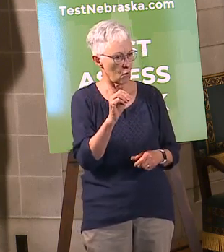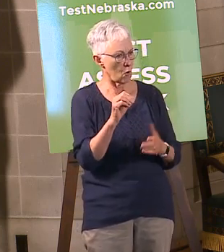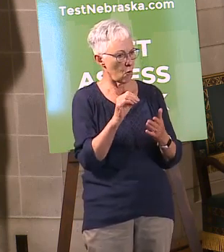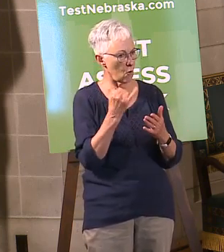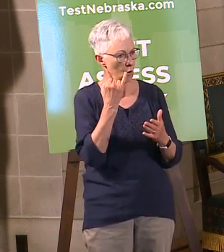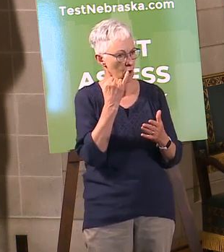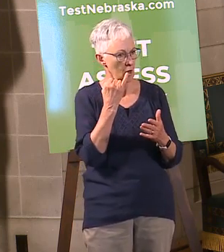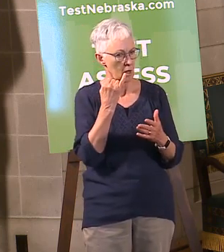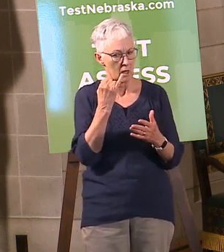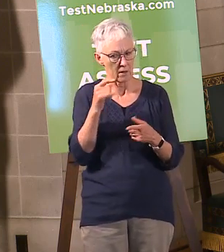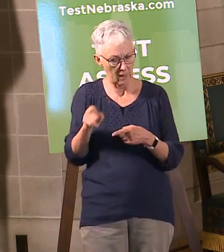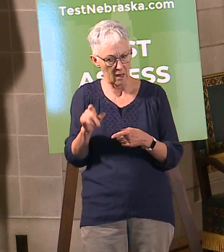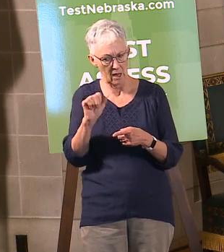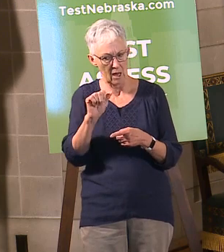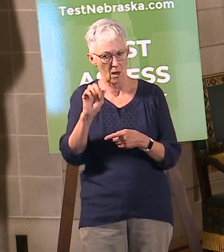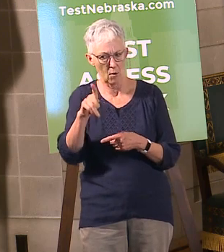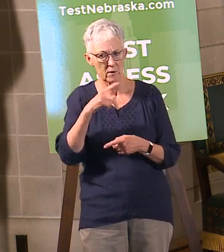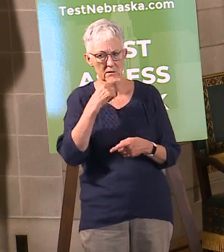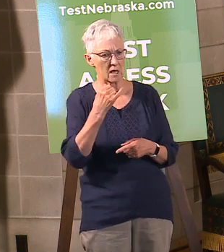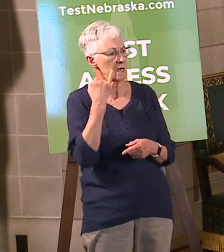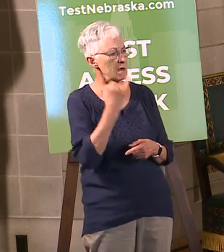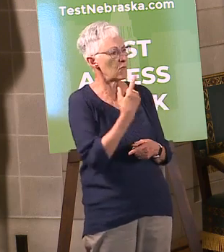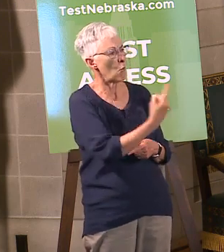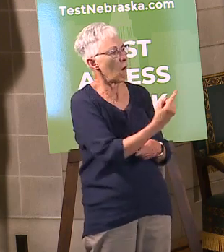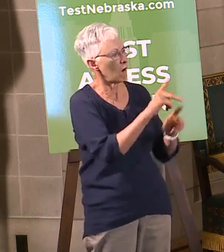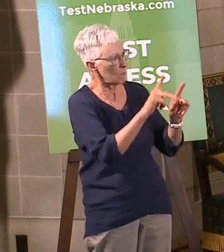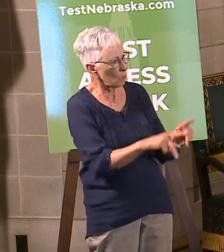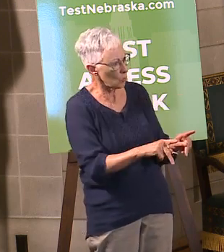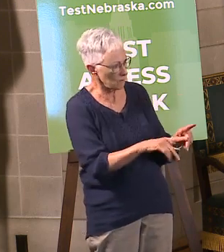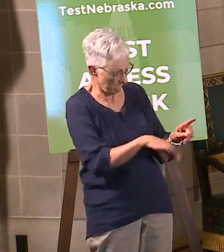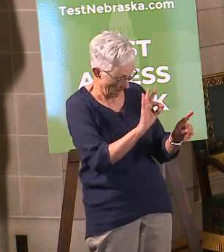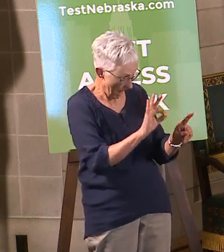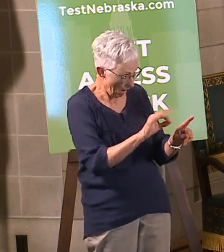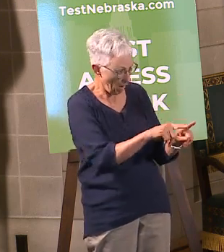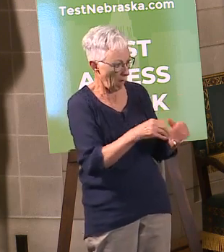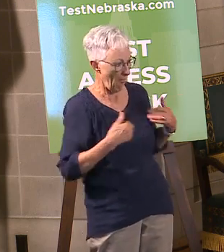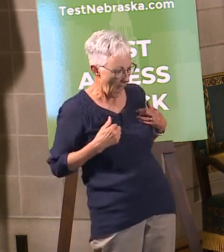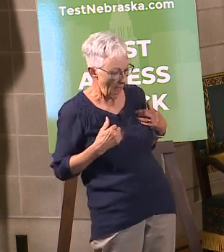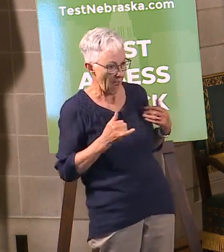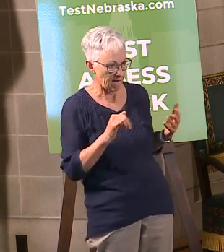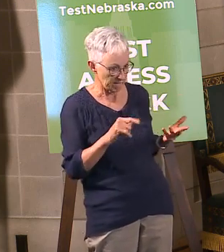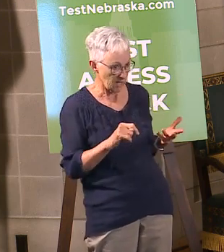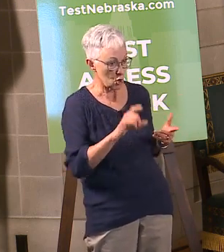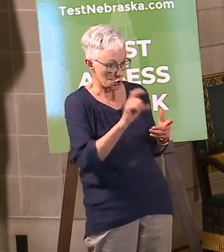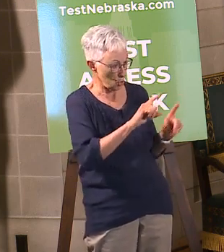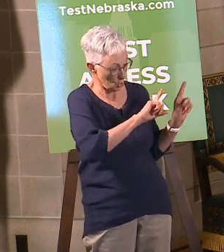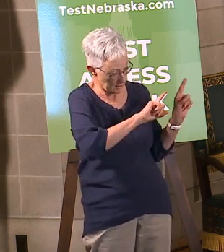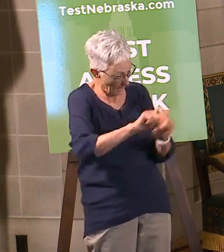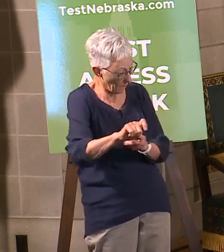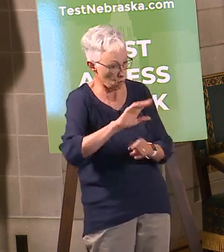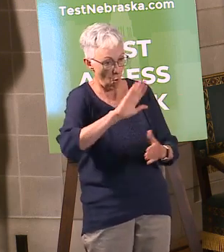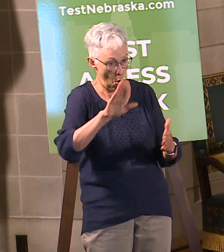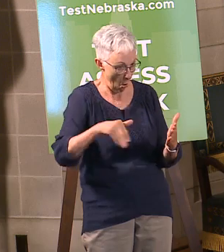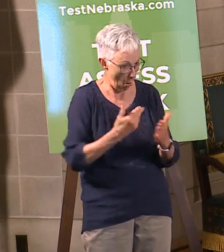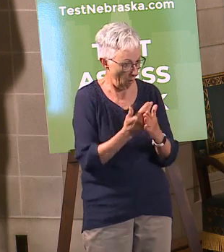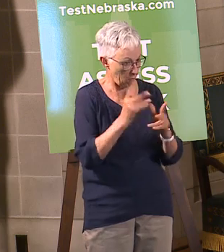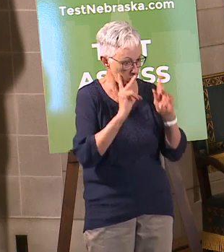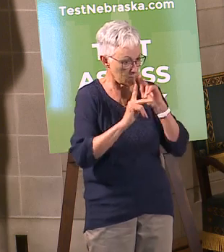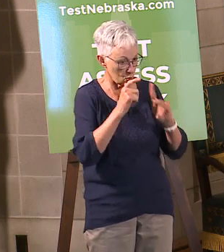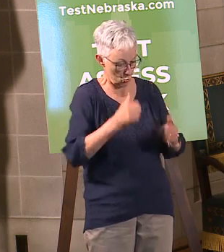residents. And is that something that you think would be a good idea, would be